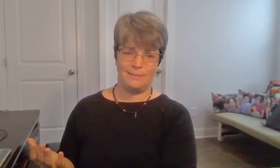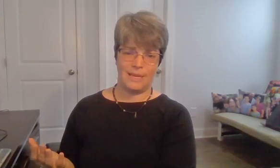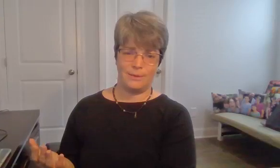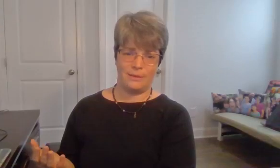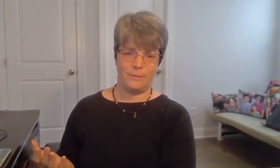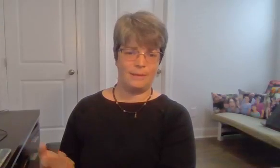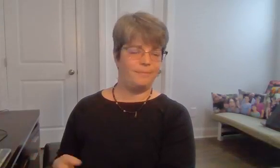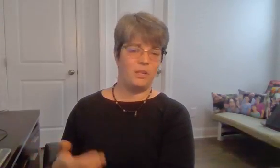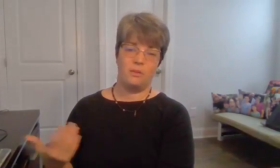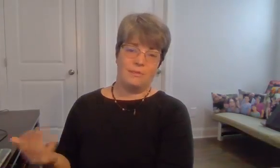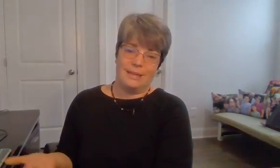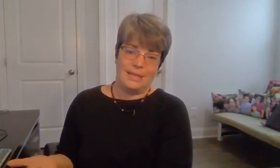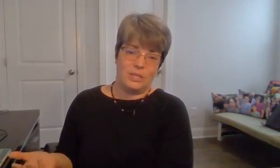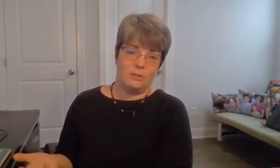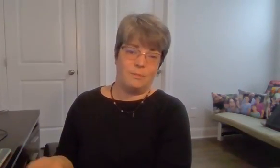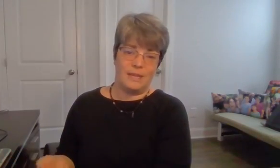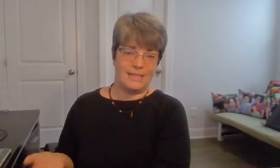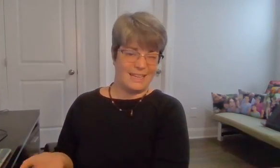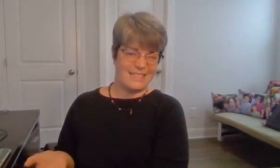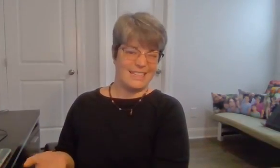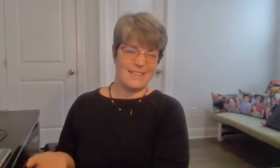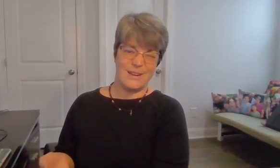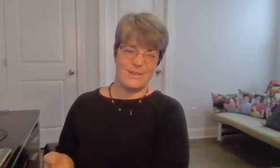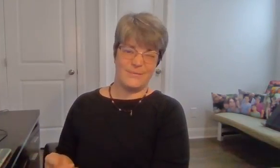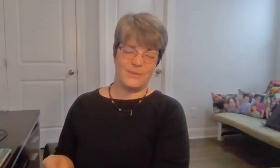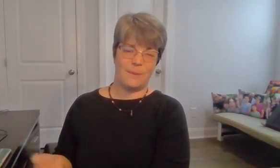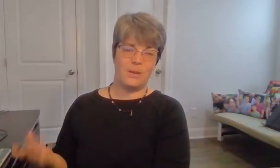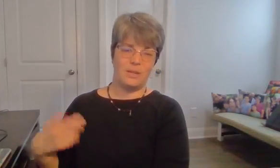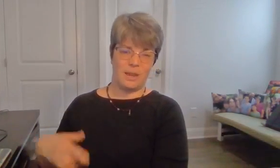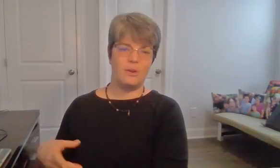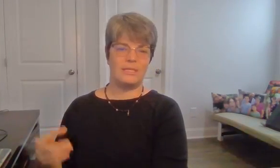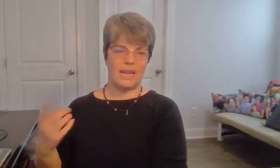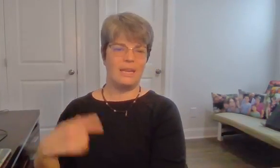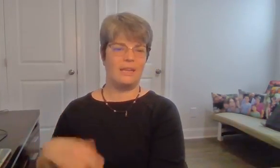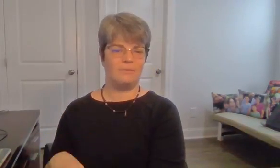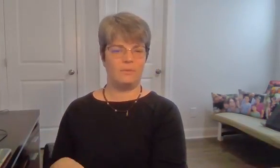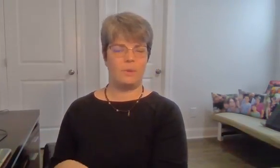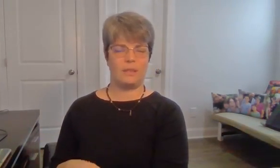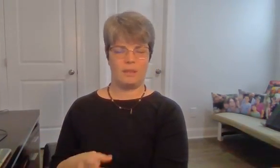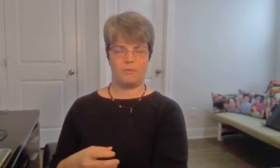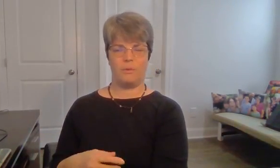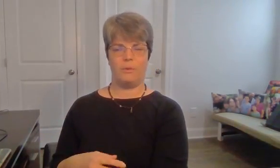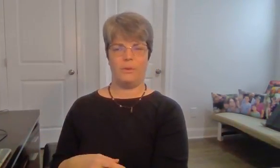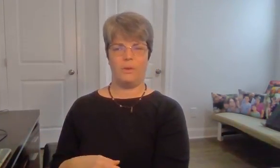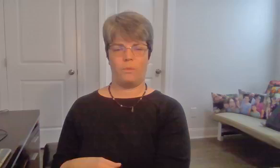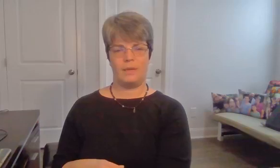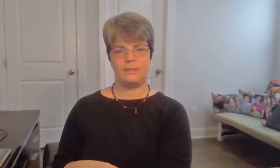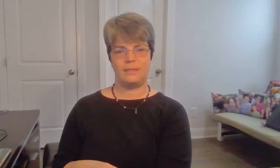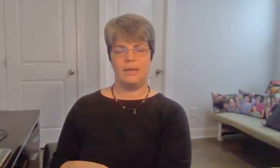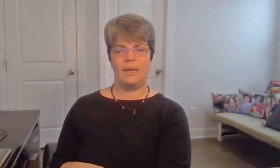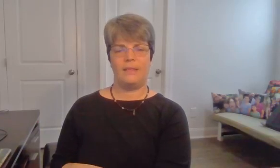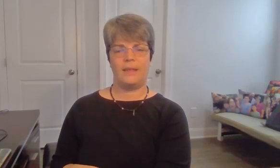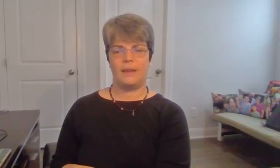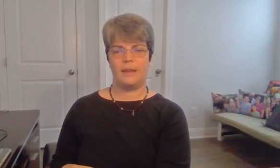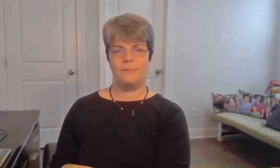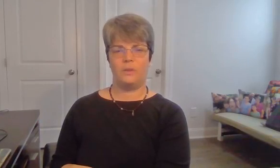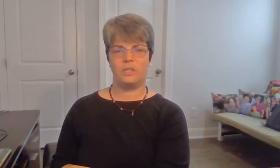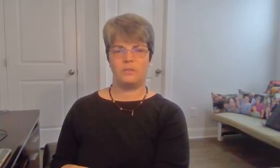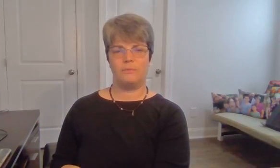manual alphabet? You don't need to, but it's a nice thing to know. So I'm gonna sign it quickly through once, and then you can just replay